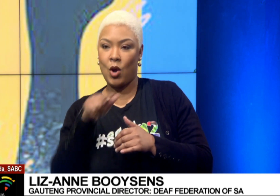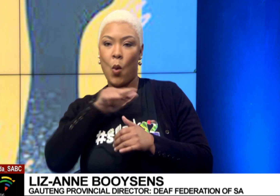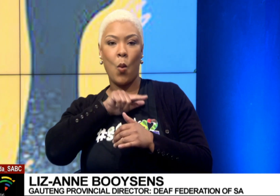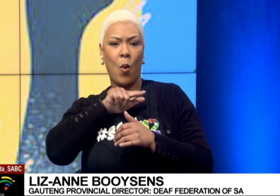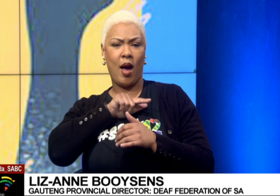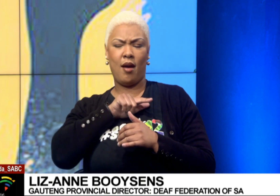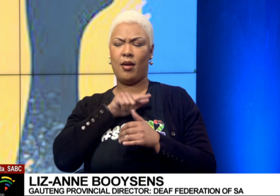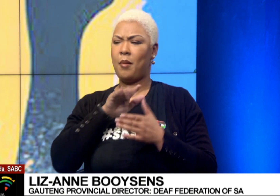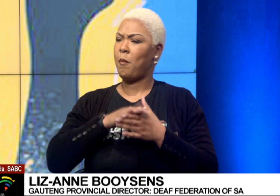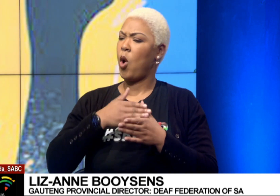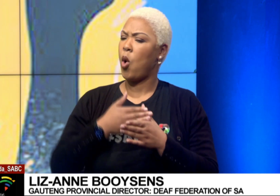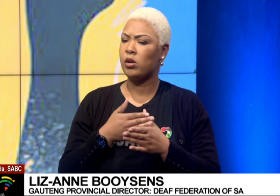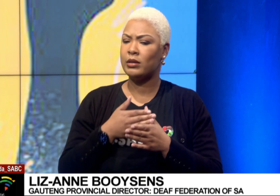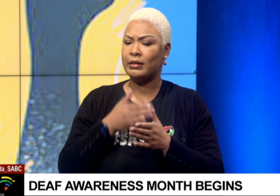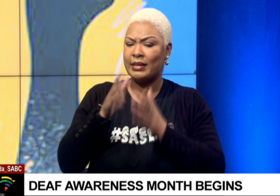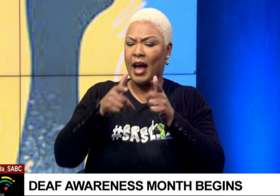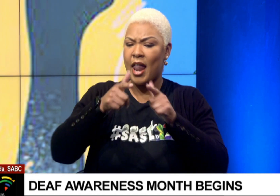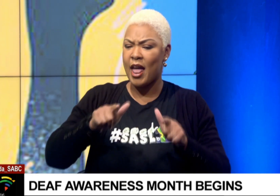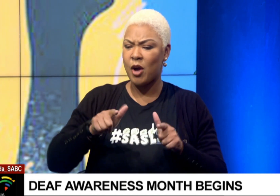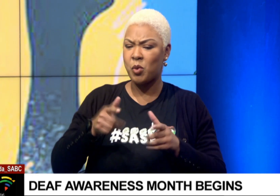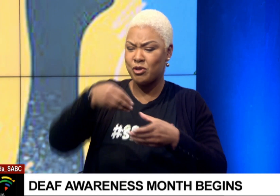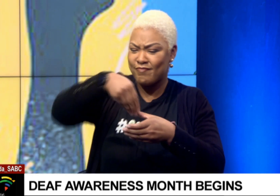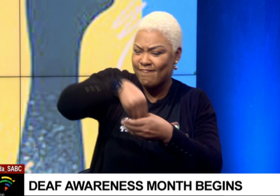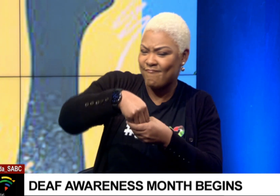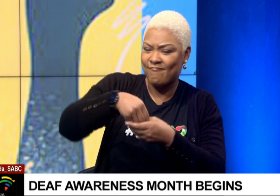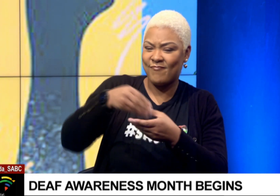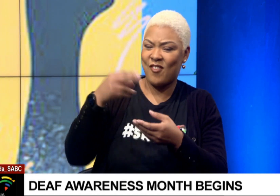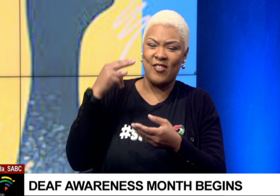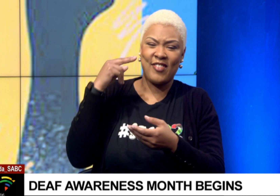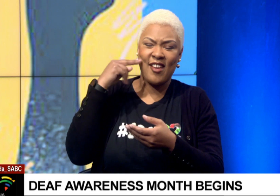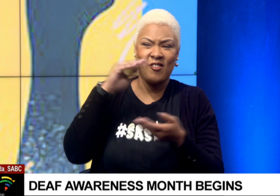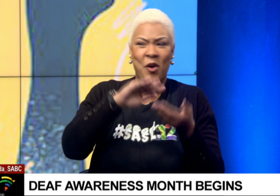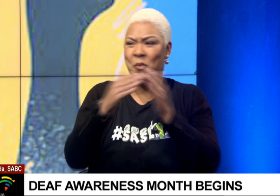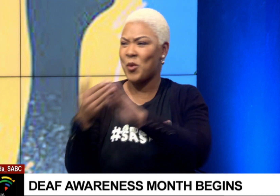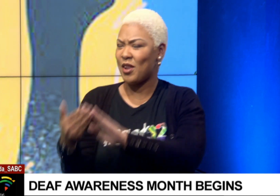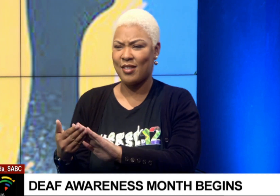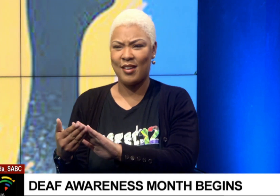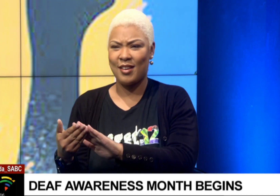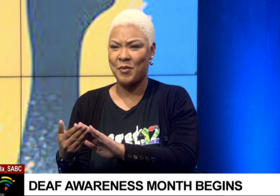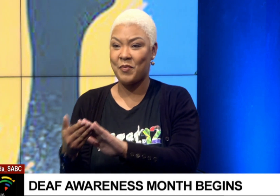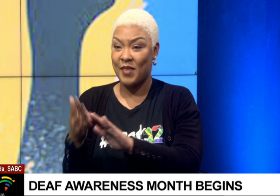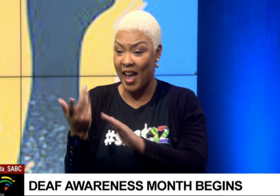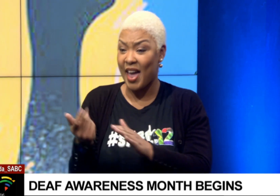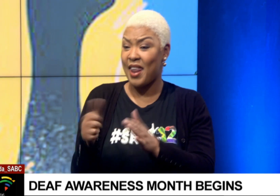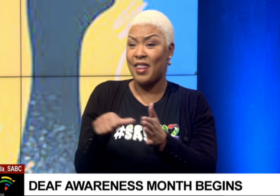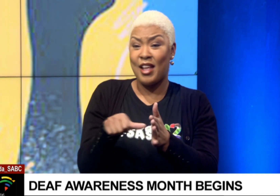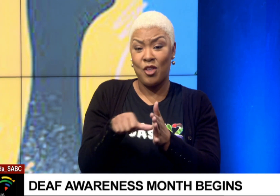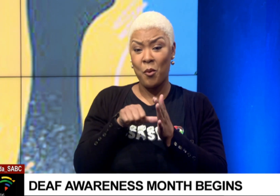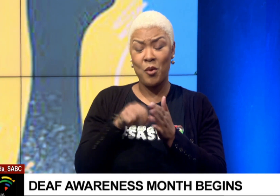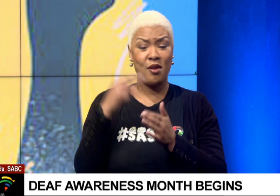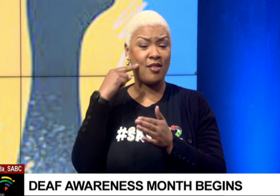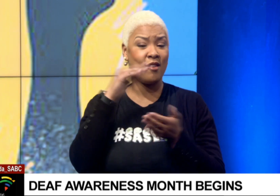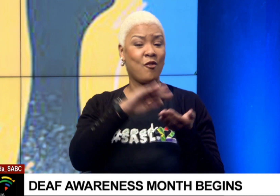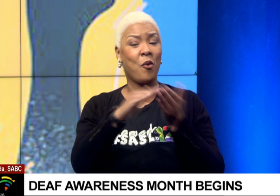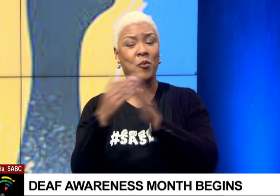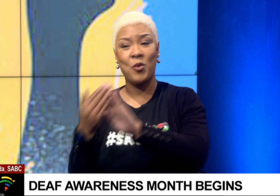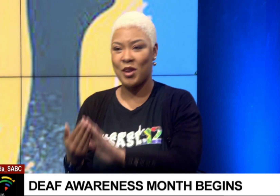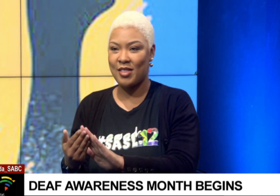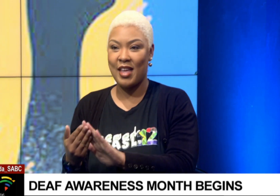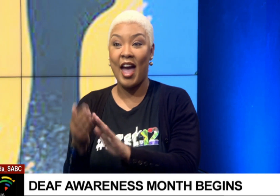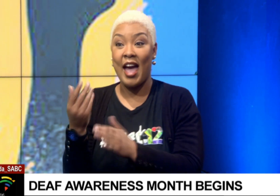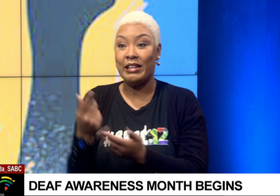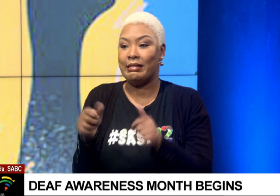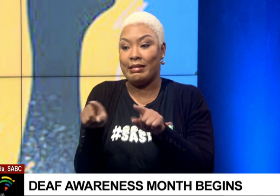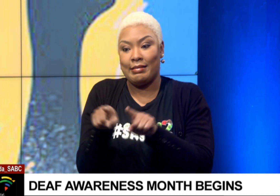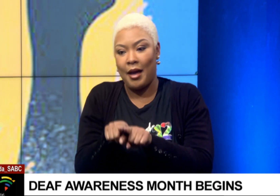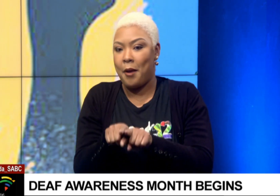it's important to also know that, because when it comes to sign language, it involves, yes, the deaf community.